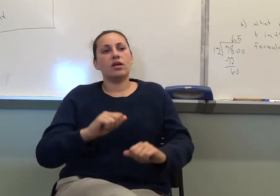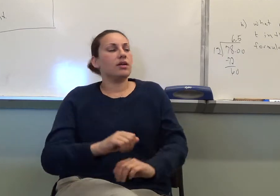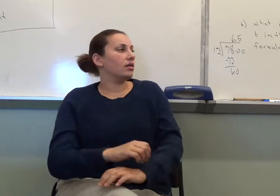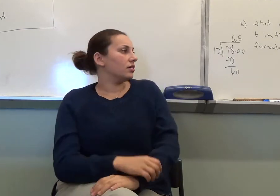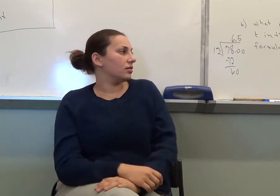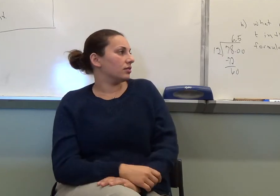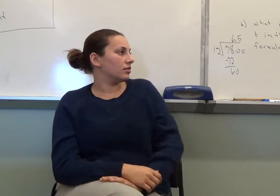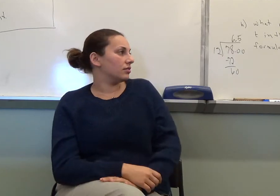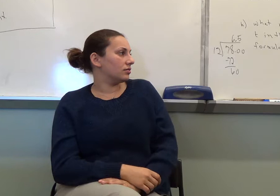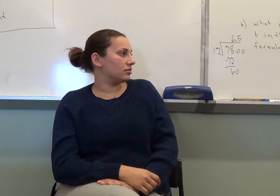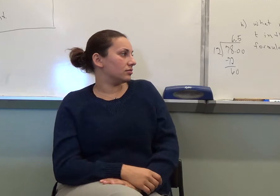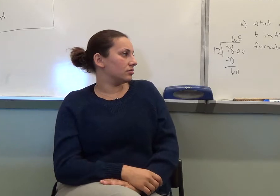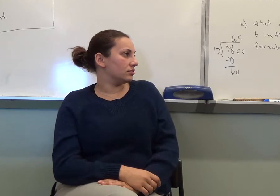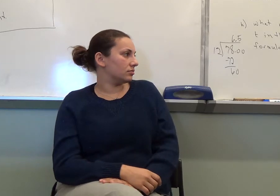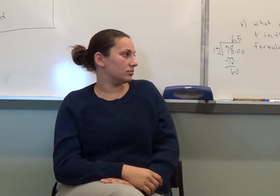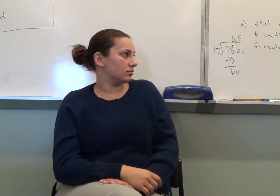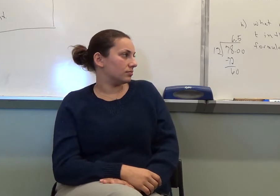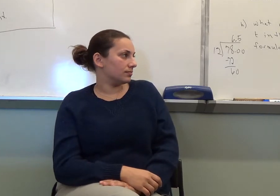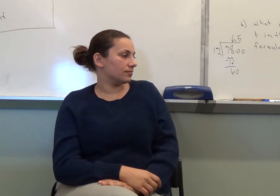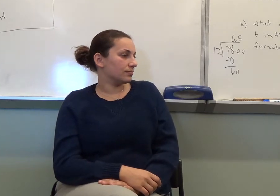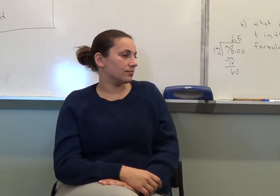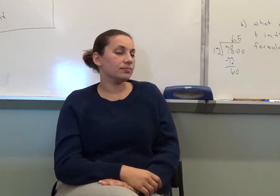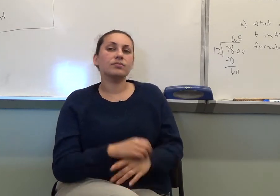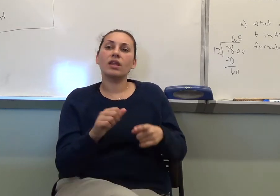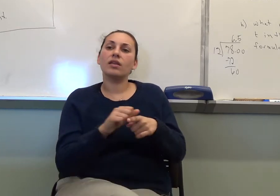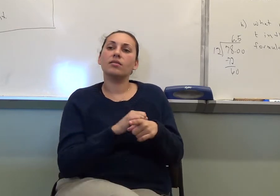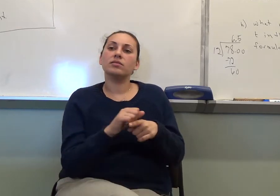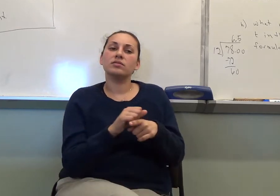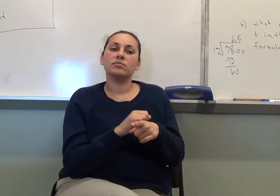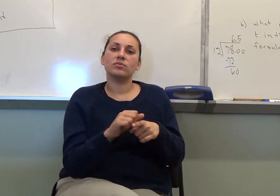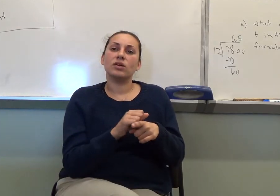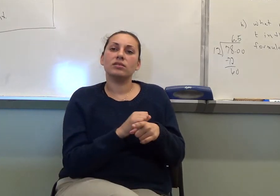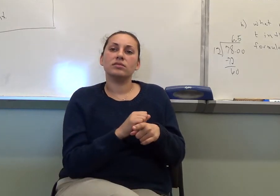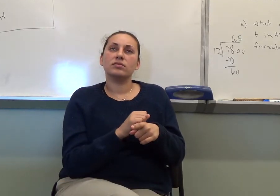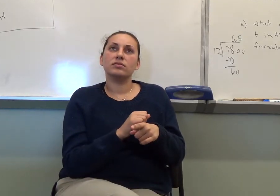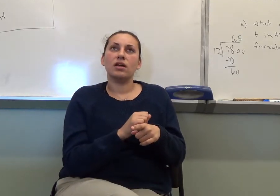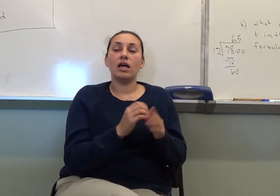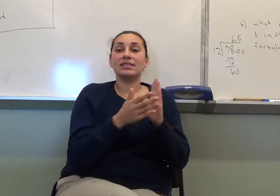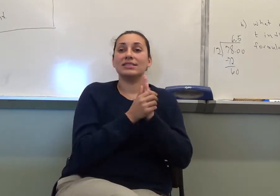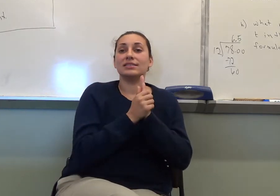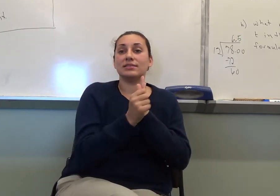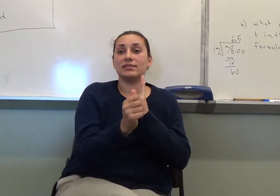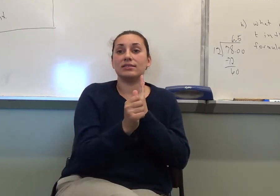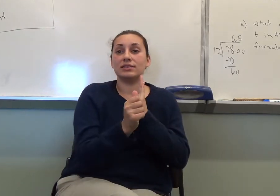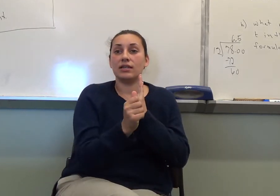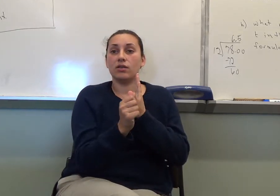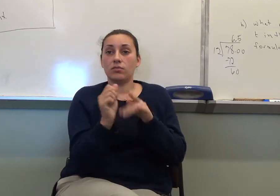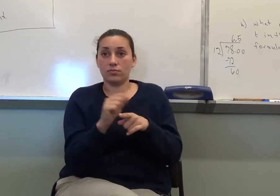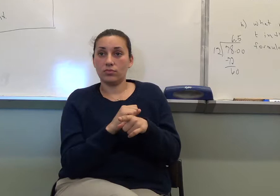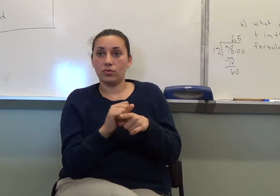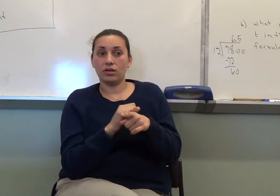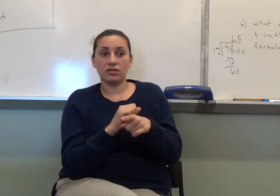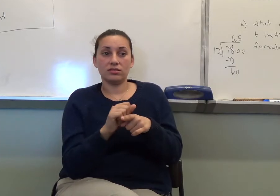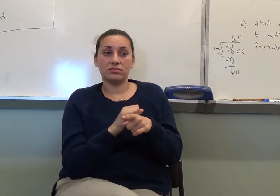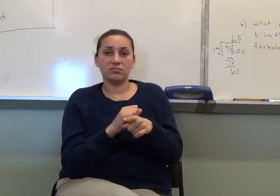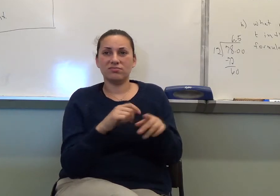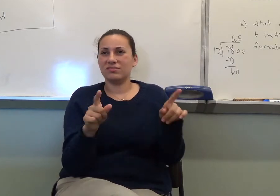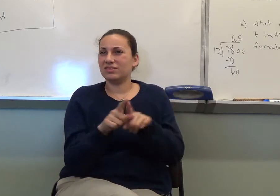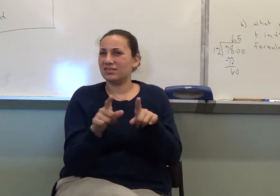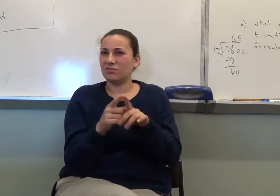Let's do the next skill practice problem there, which is very similar to the one that we had there, which is